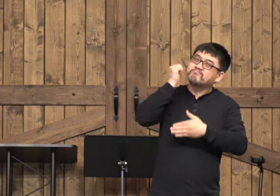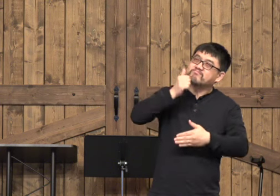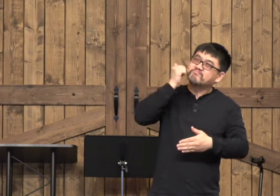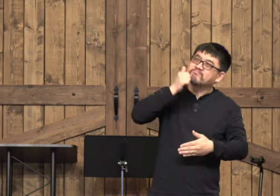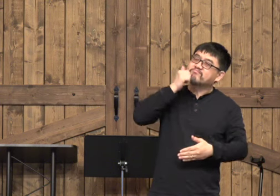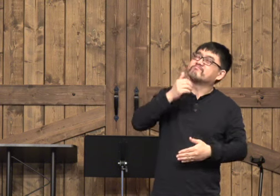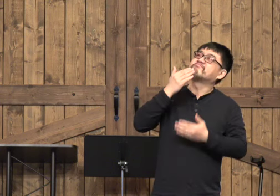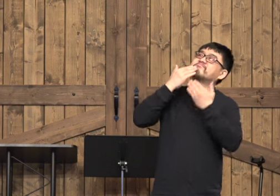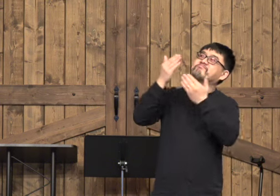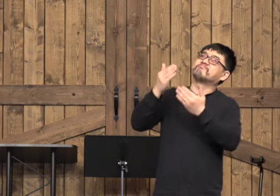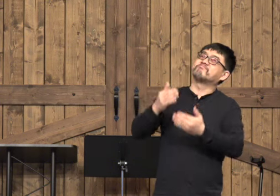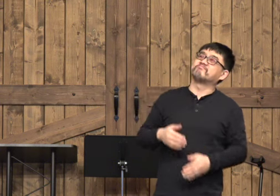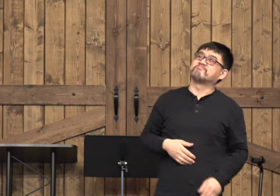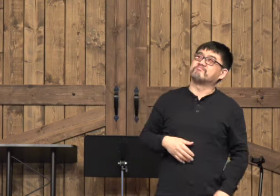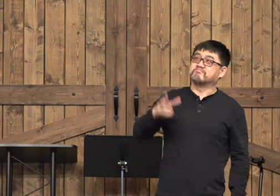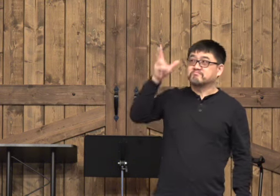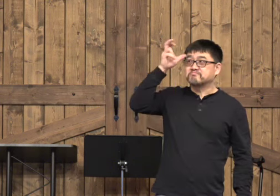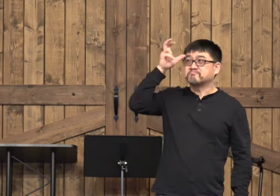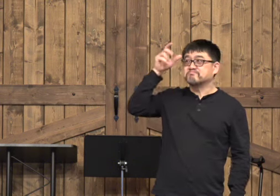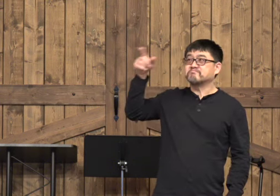what you teach. That you are our daily bread.